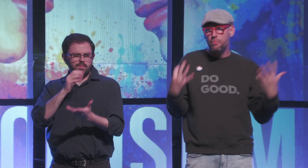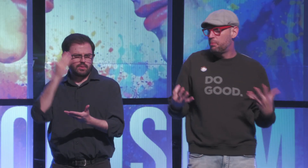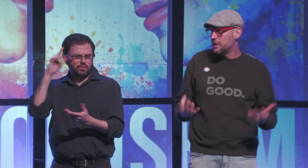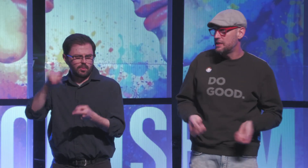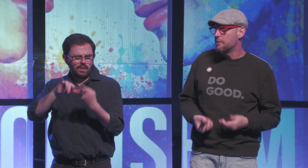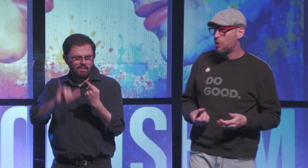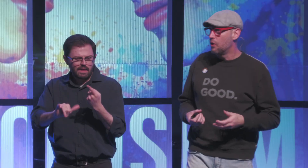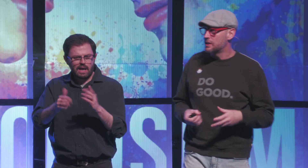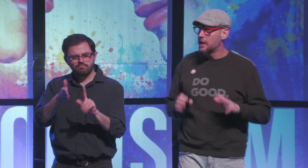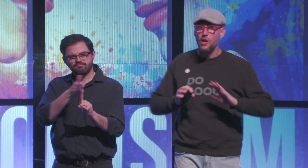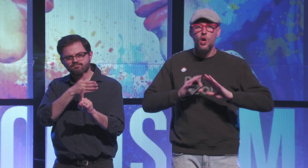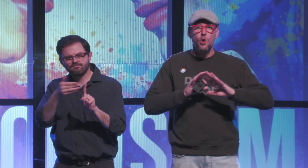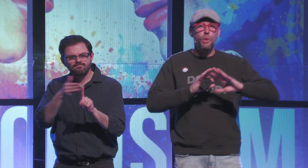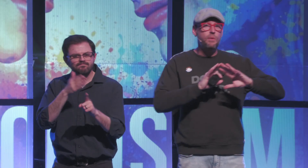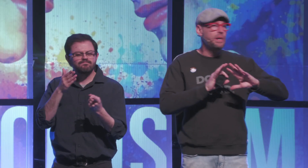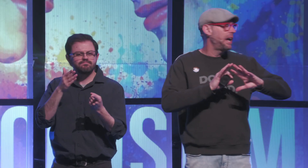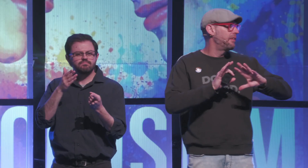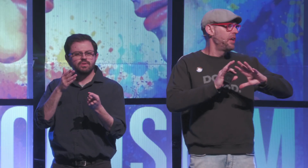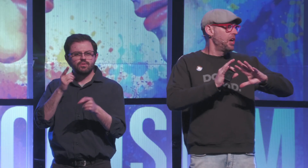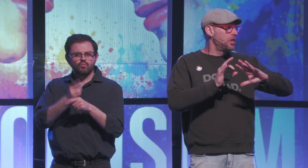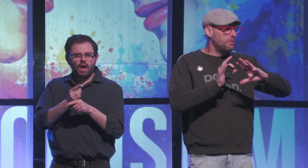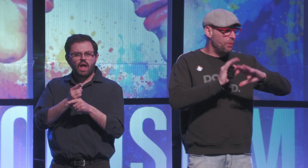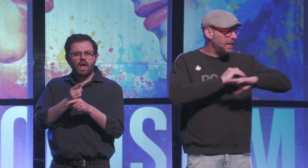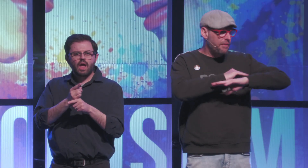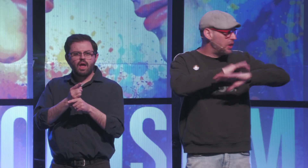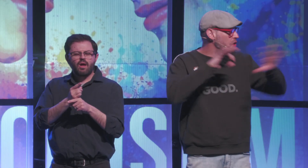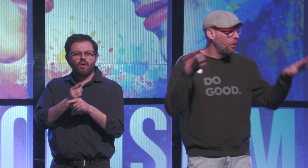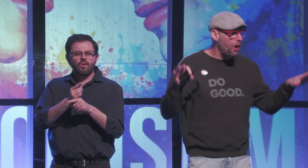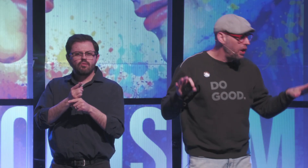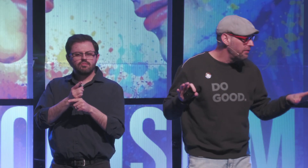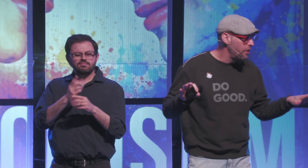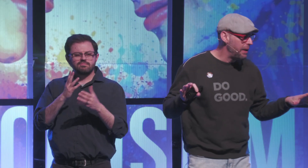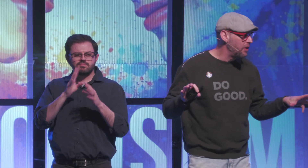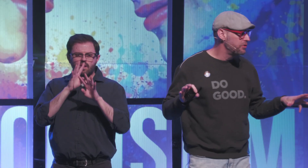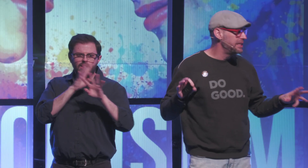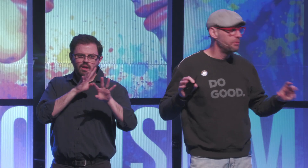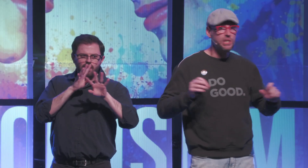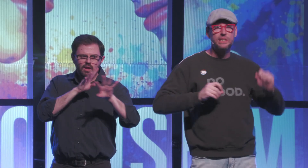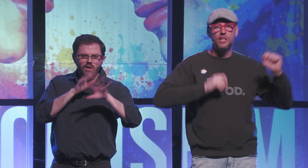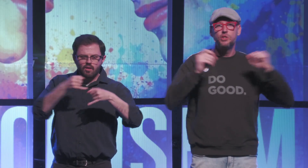like the people-pleasing mode. It's like we kind of